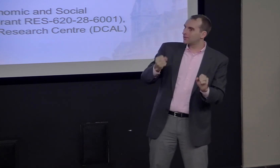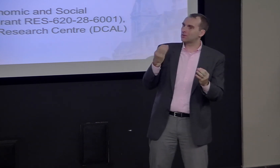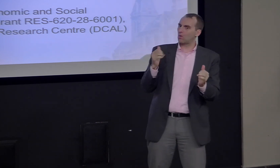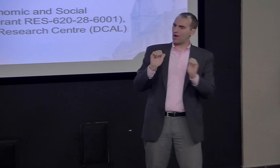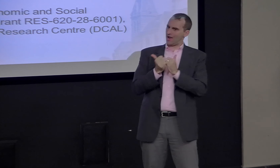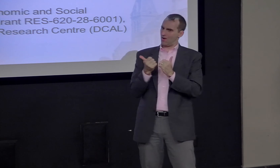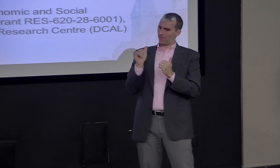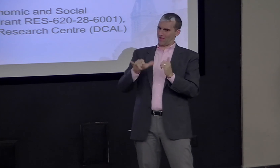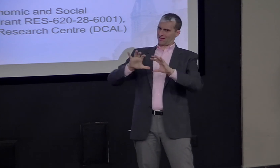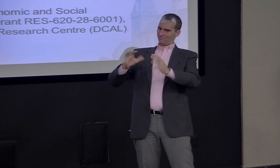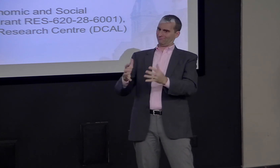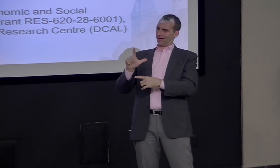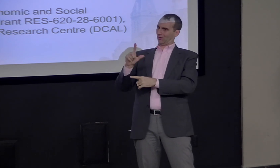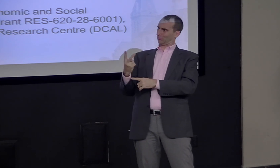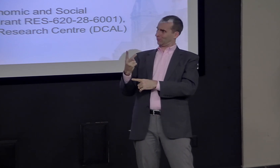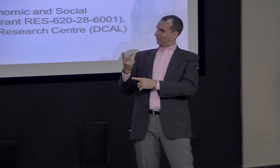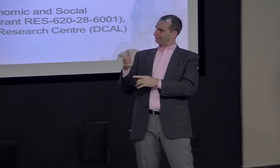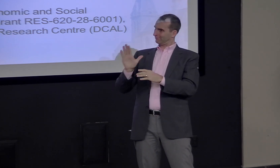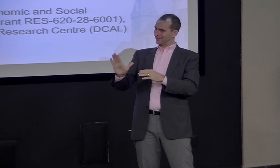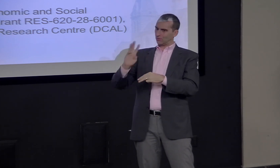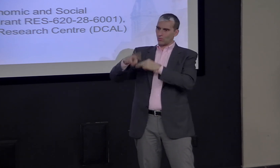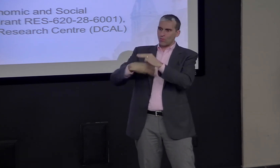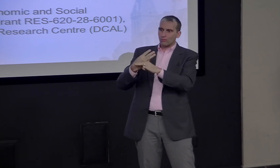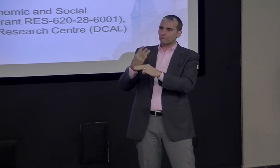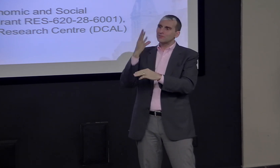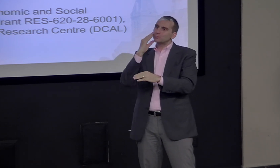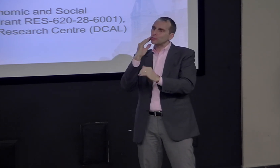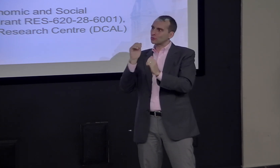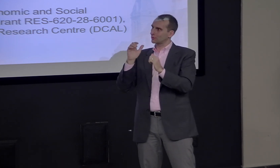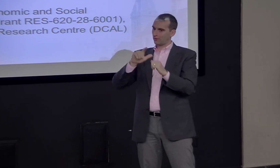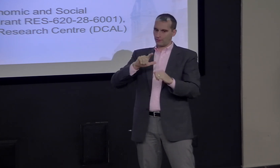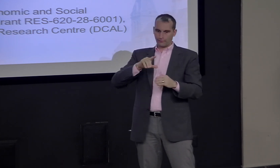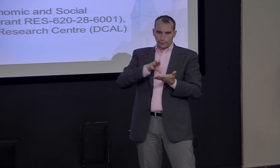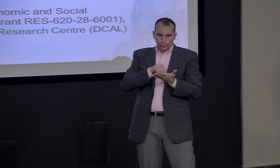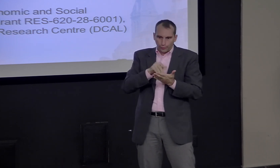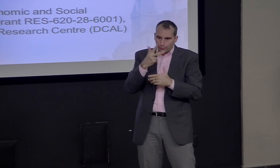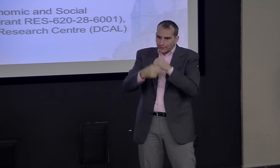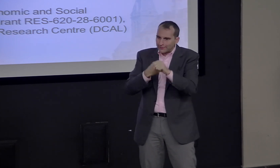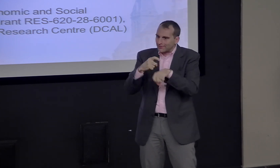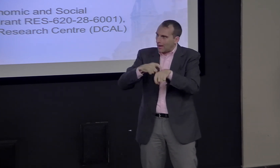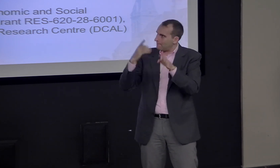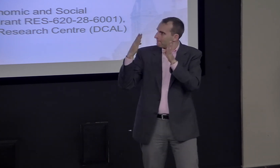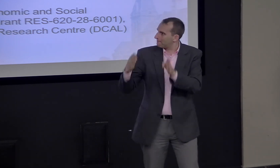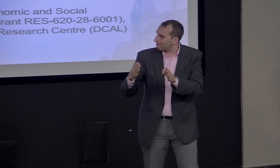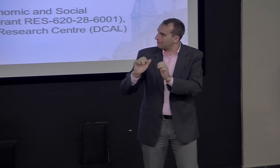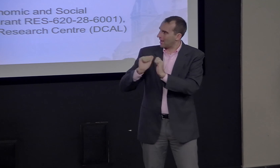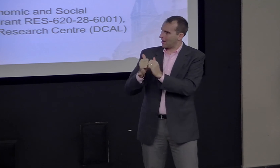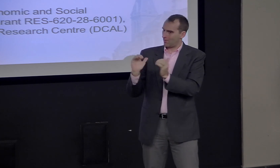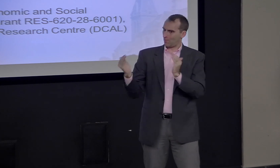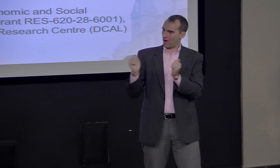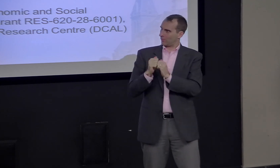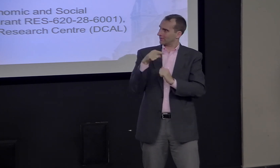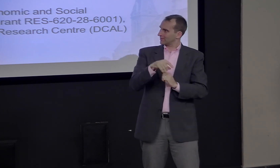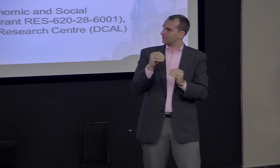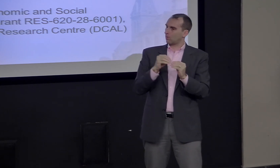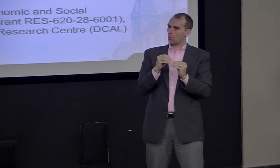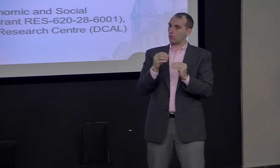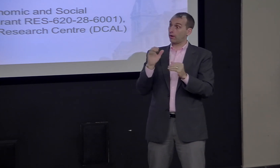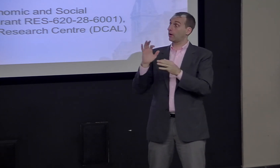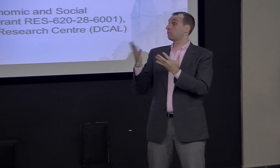you ignore that. But how is the LT user in their world experience learning in the 3-year time frame compared to a person that's